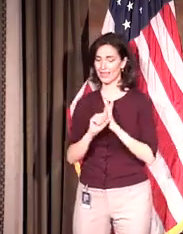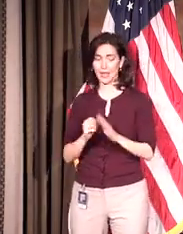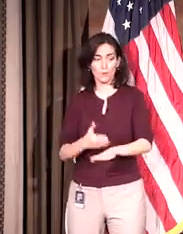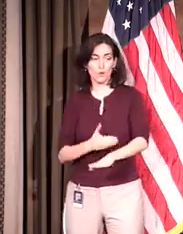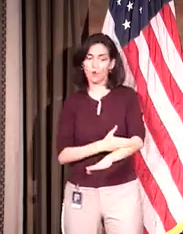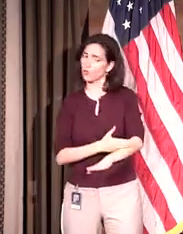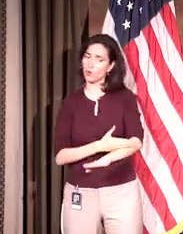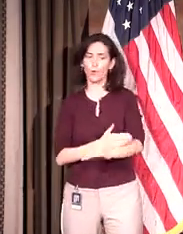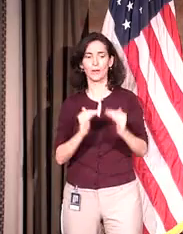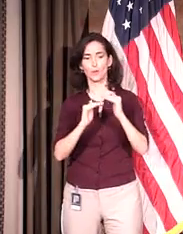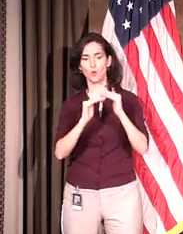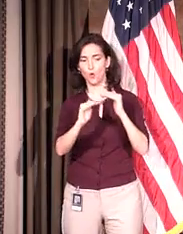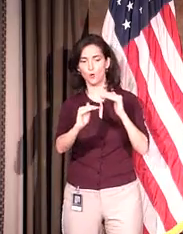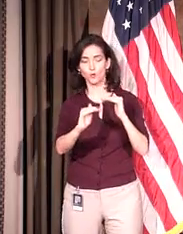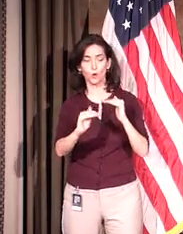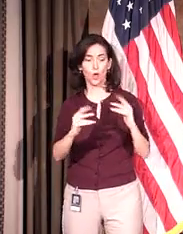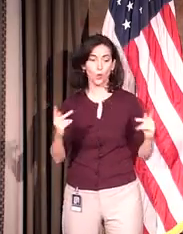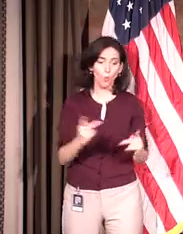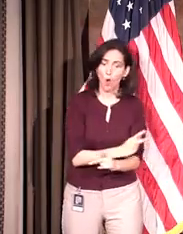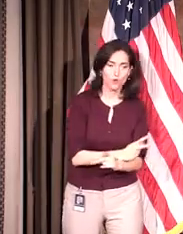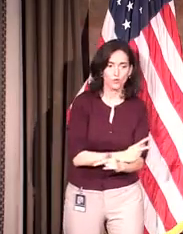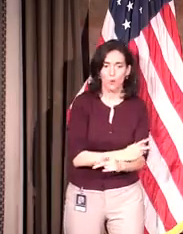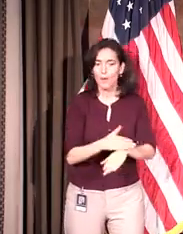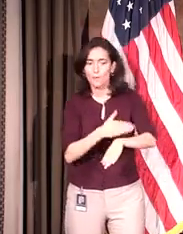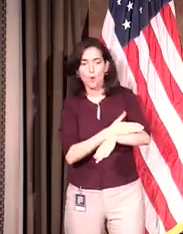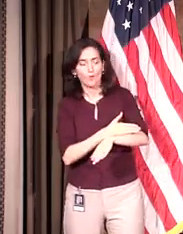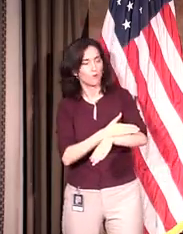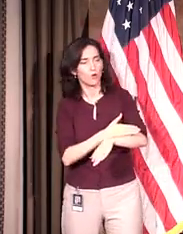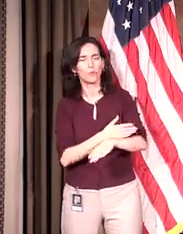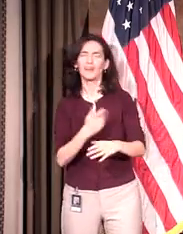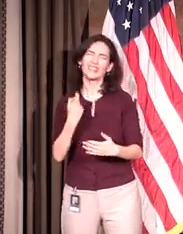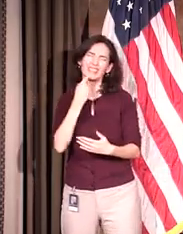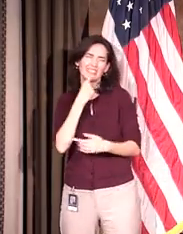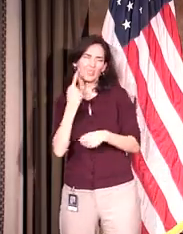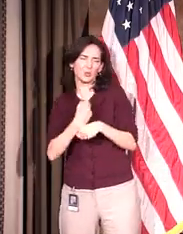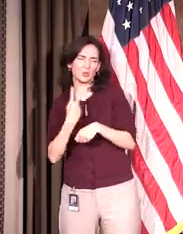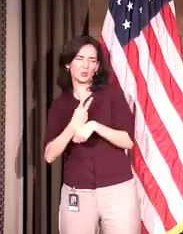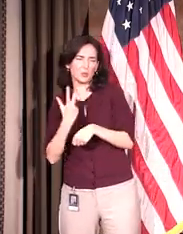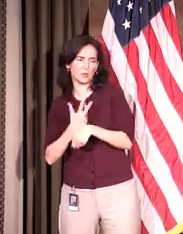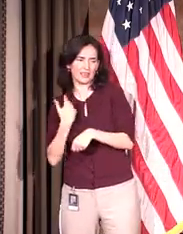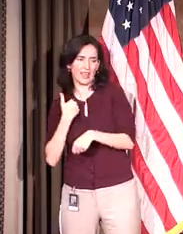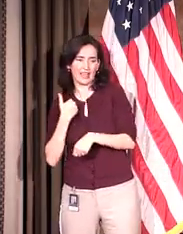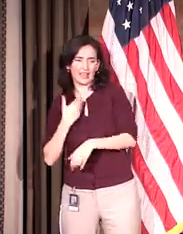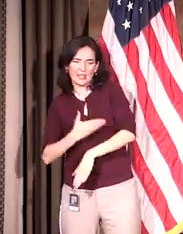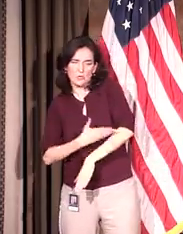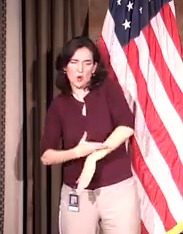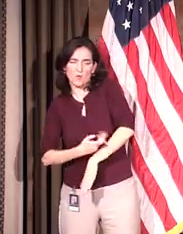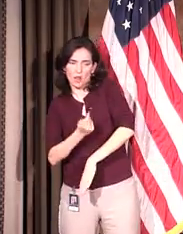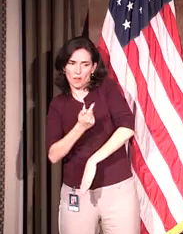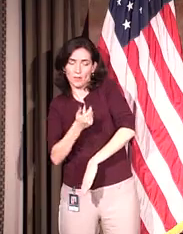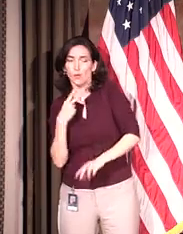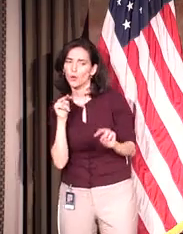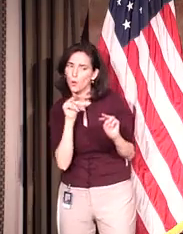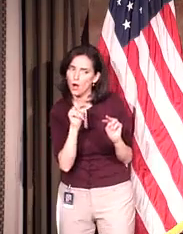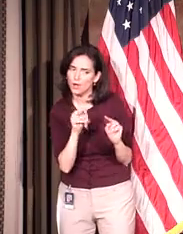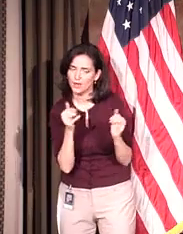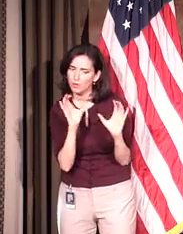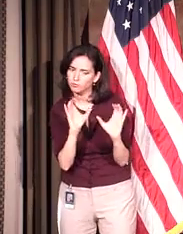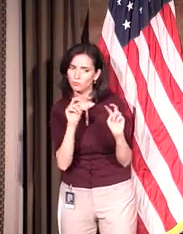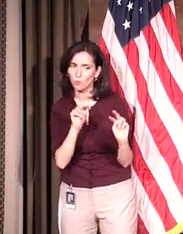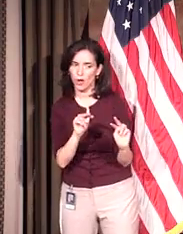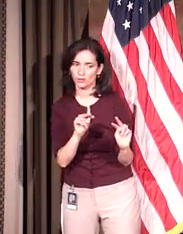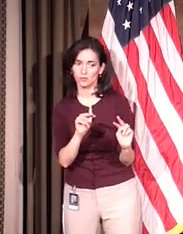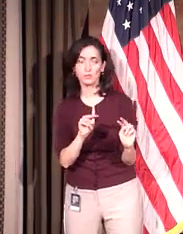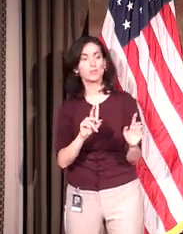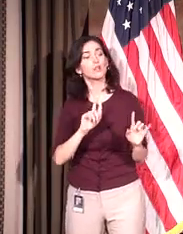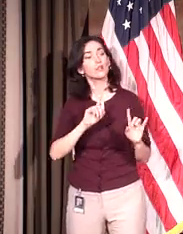improving, but we're not getting worse either, except for maybe the past few days, and it bears very, very close watching. But it